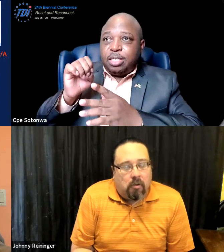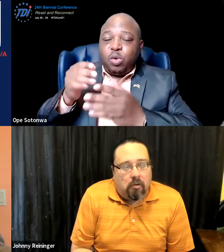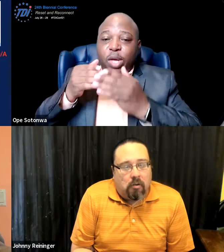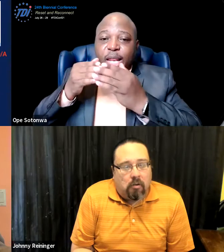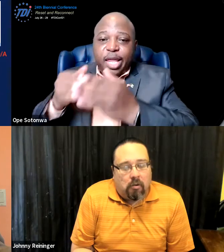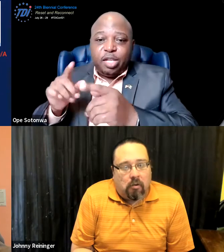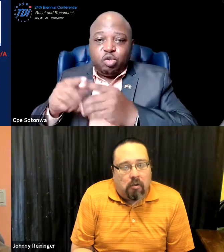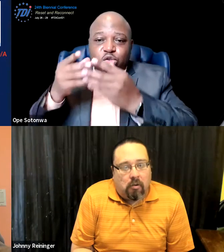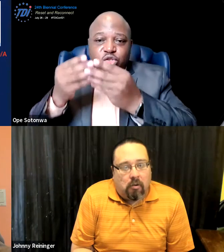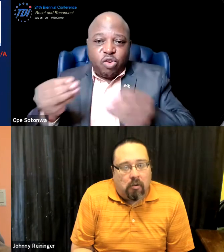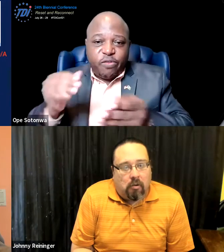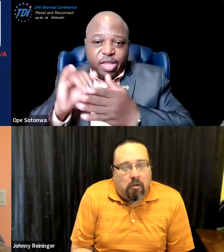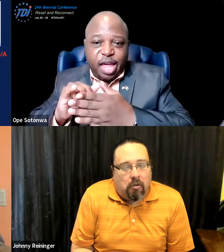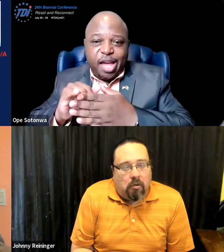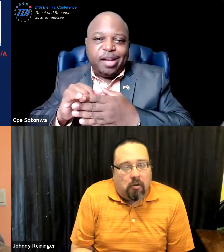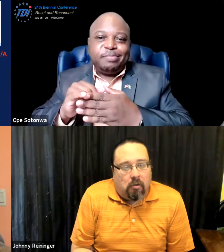talking about economical justice,